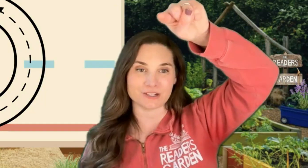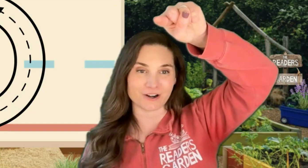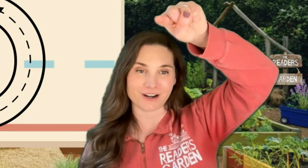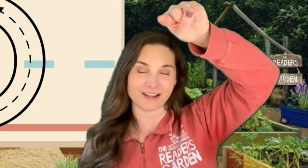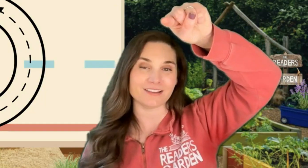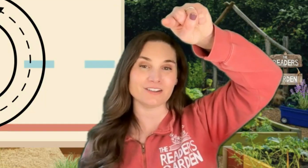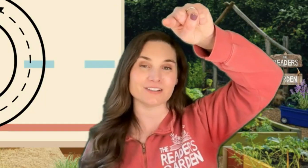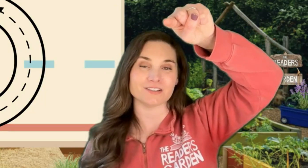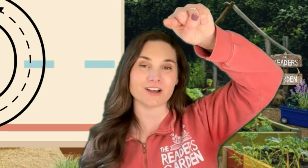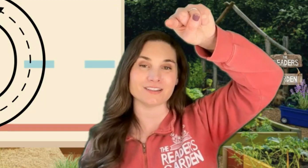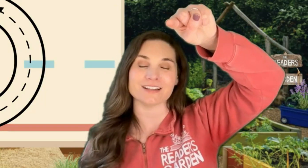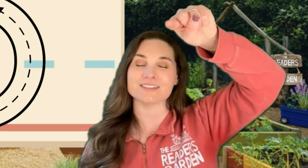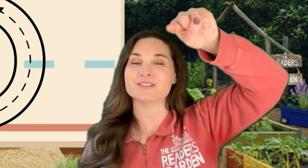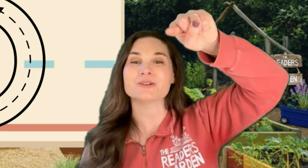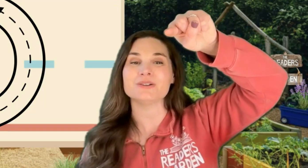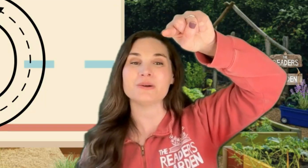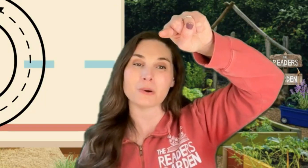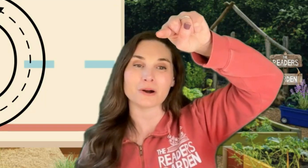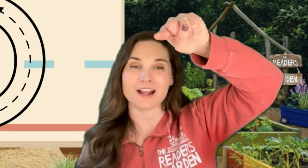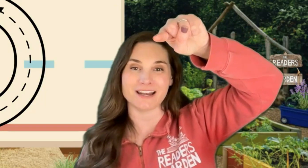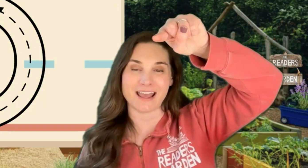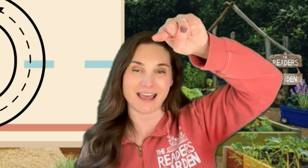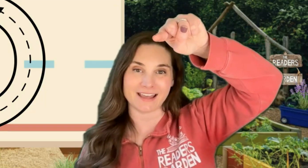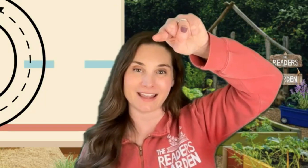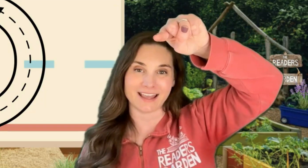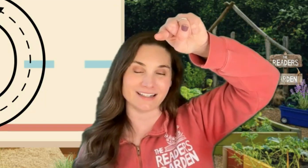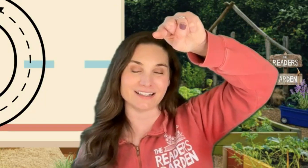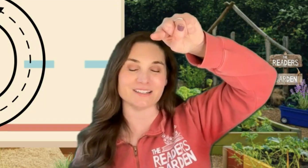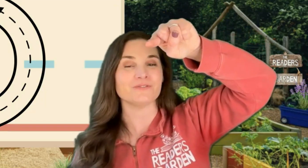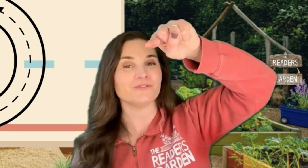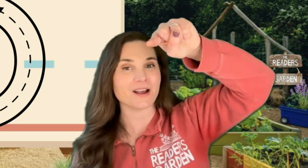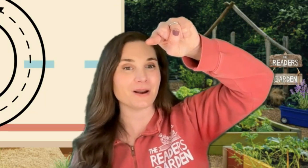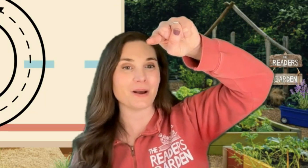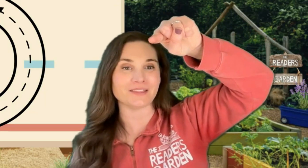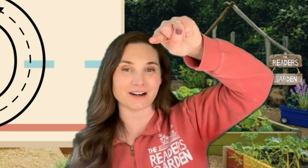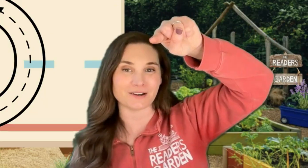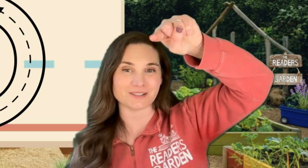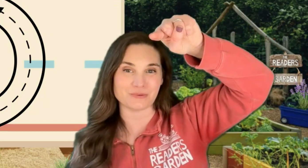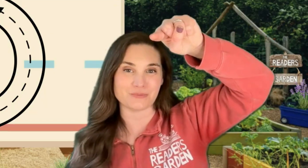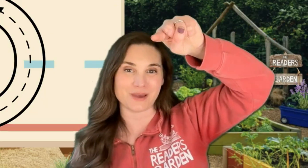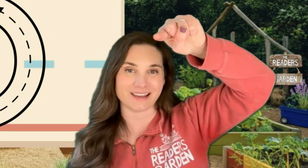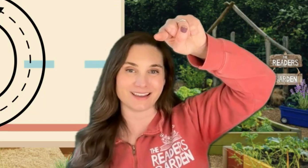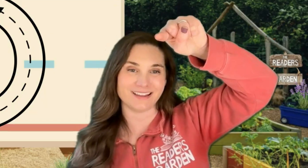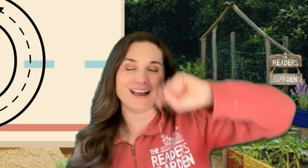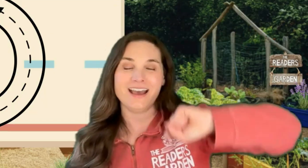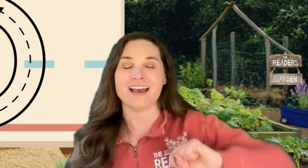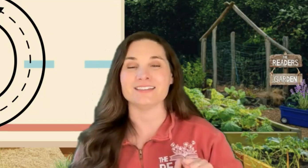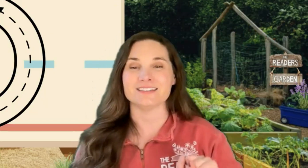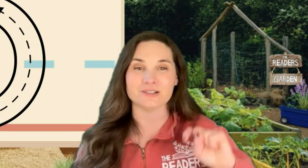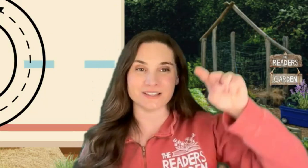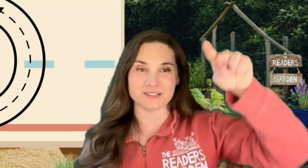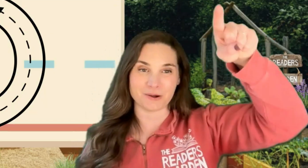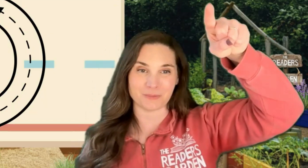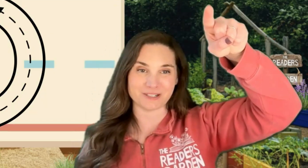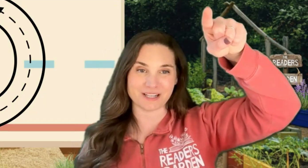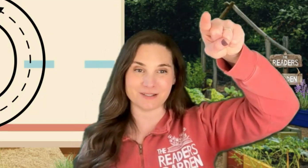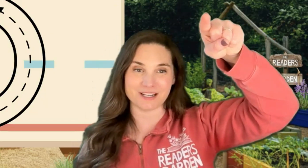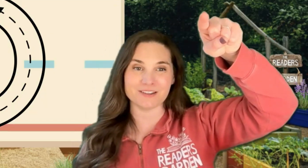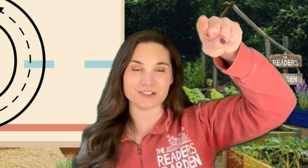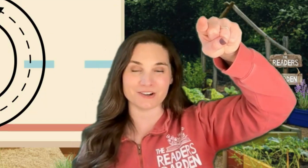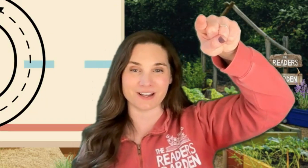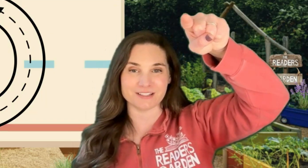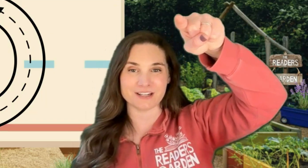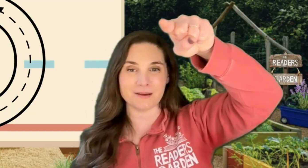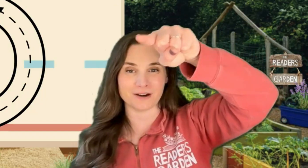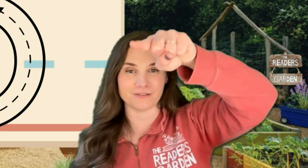you started. It looks a lot like a circle or an egg, and it is a fun letter to make. And so let's do it one more time